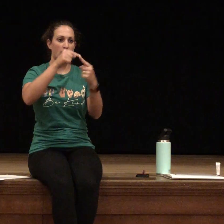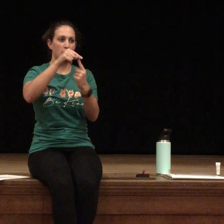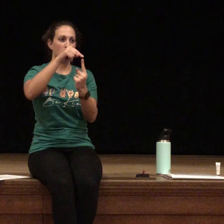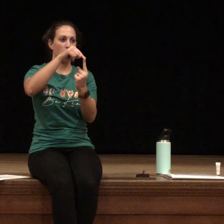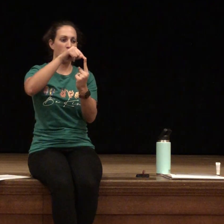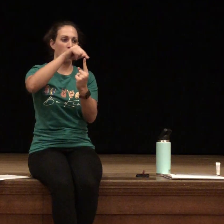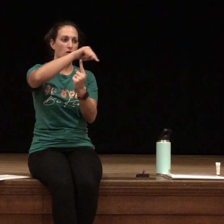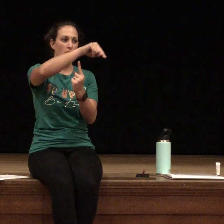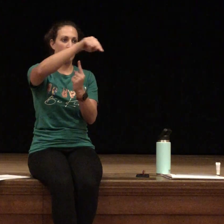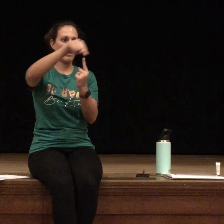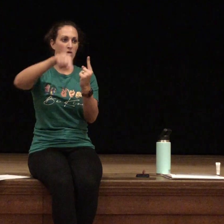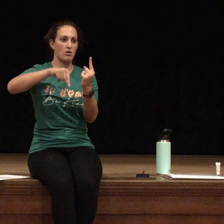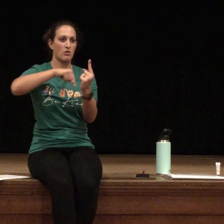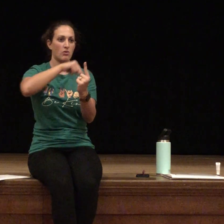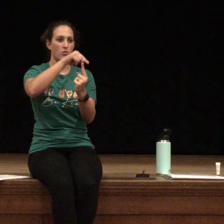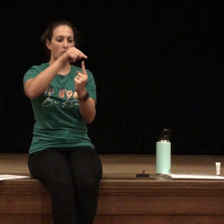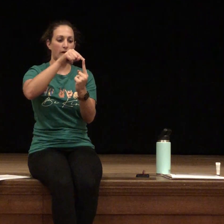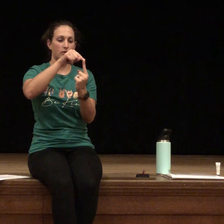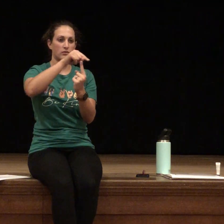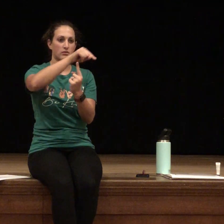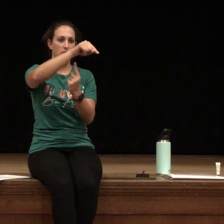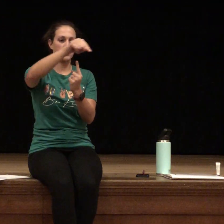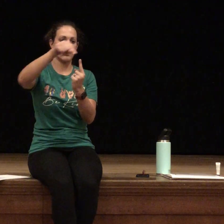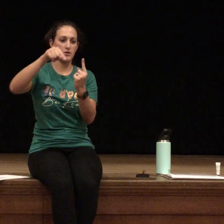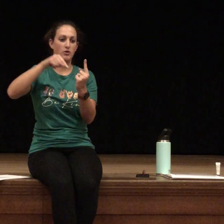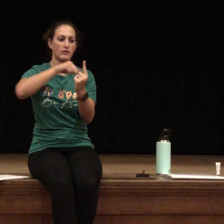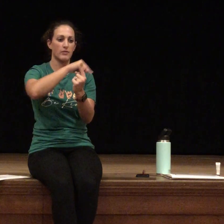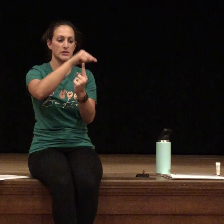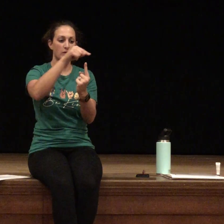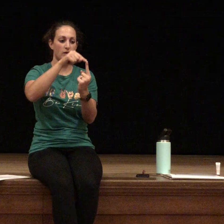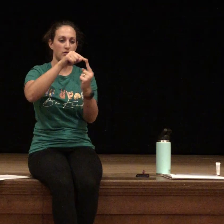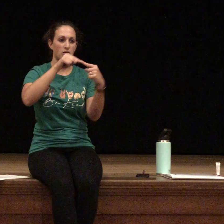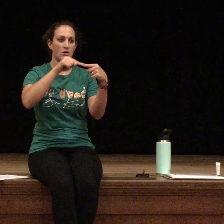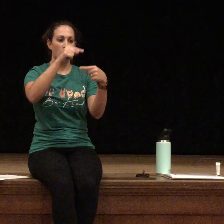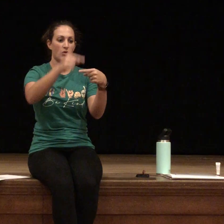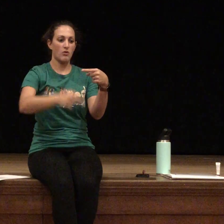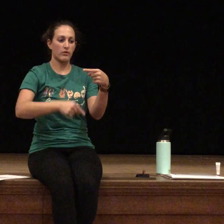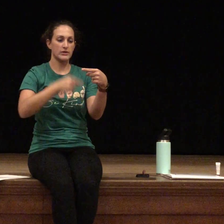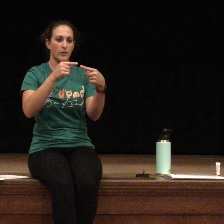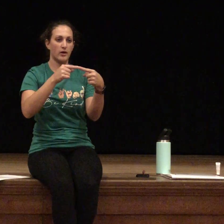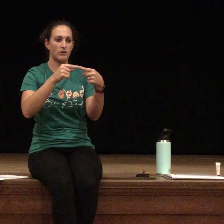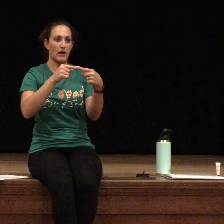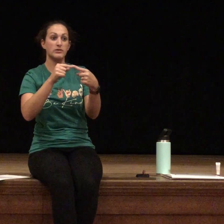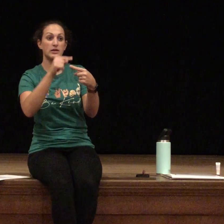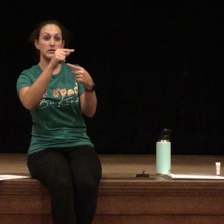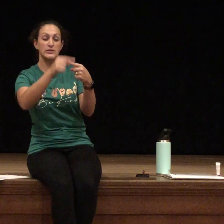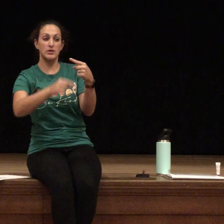When or when. So you can go around this way or this way. I would say this one's the newer